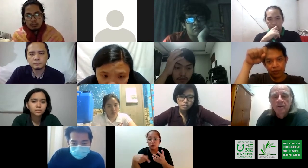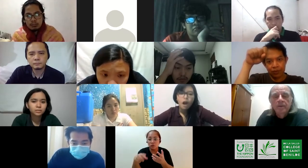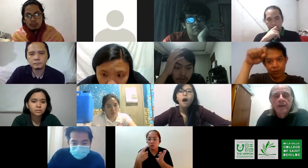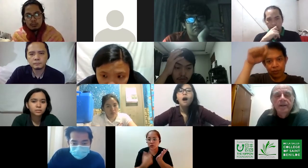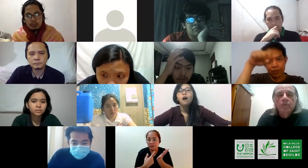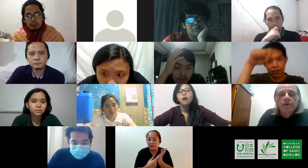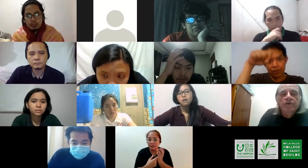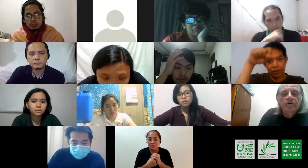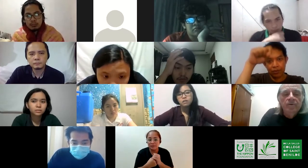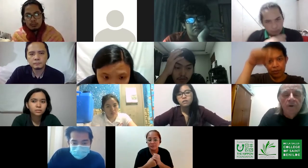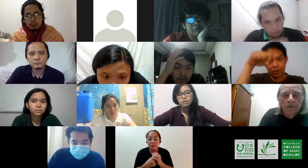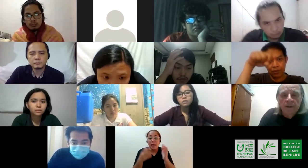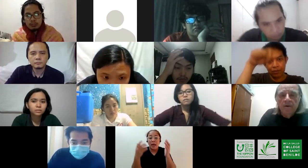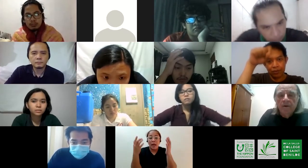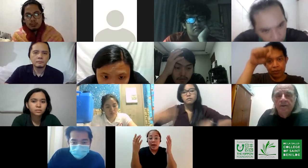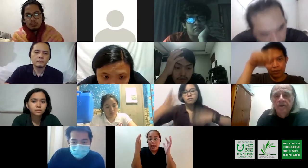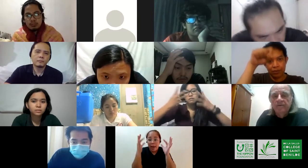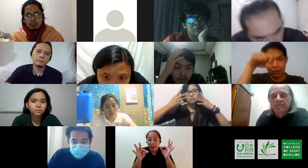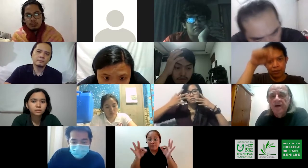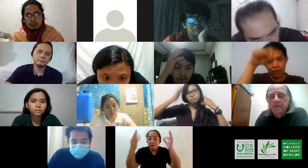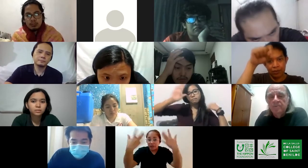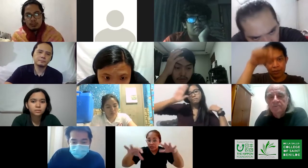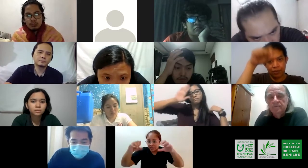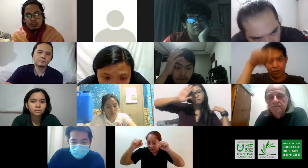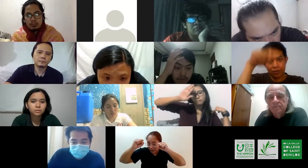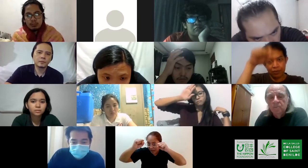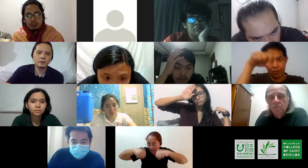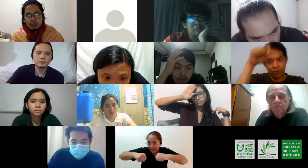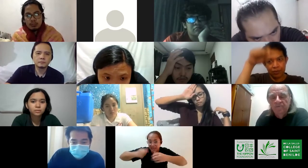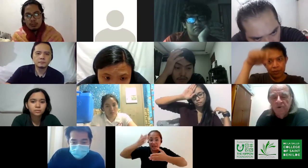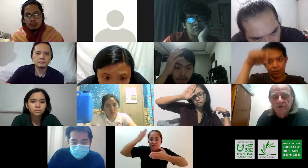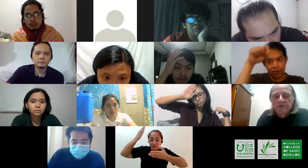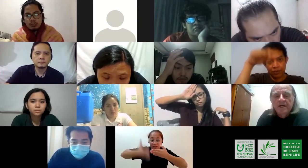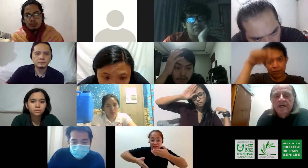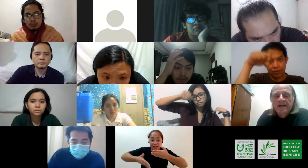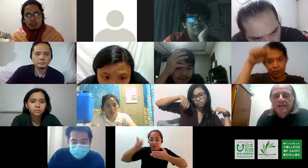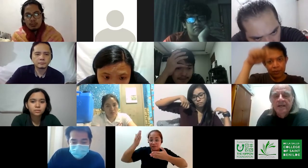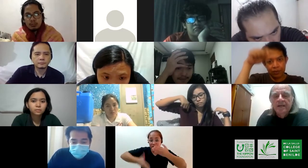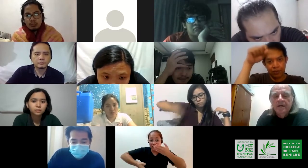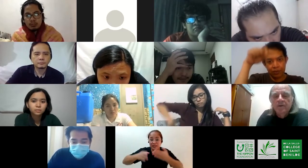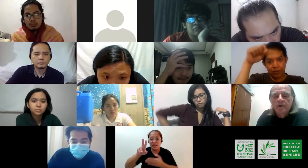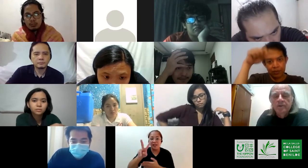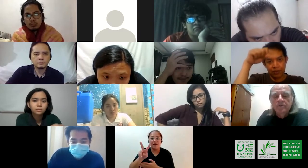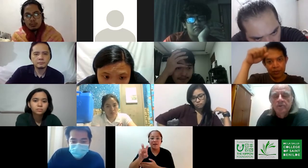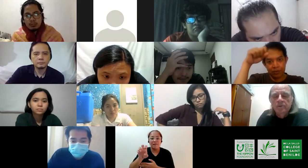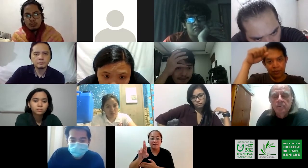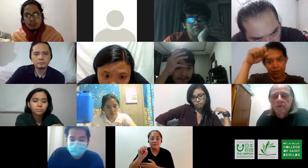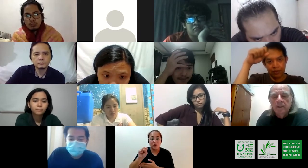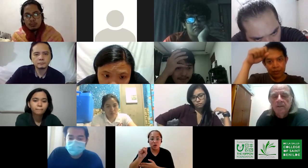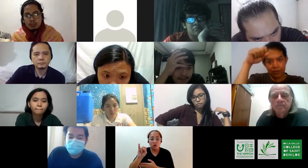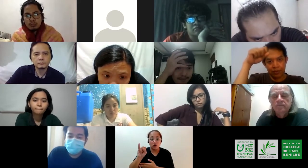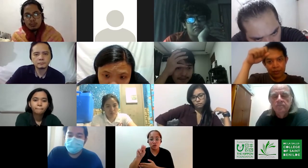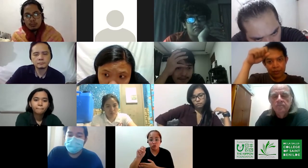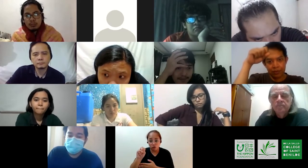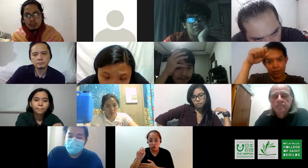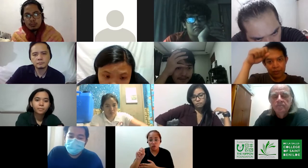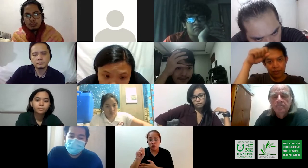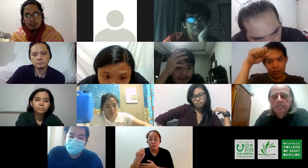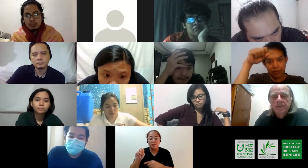And then when you agree on the final version, then I want you to please